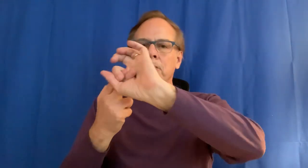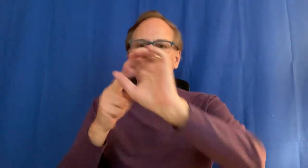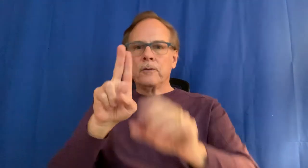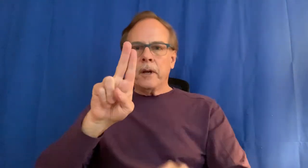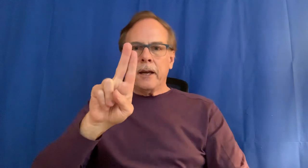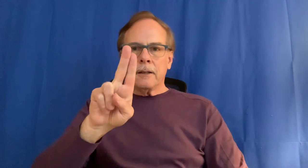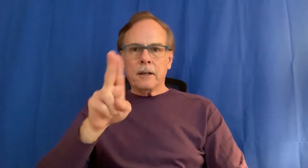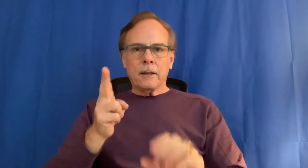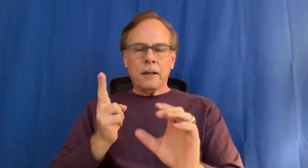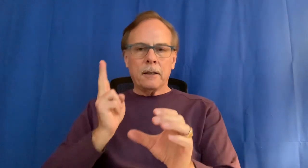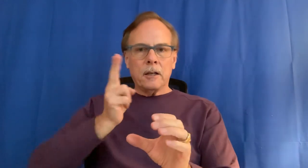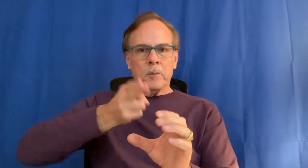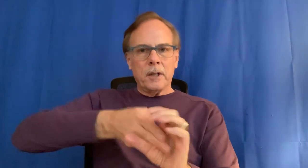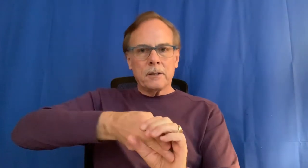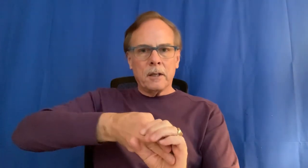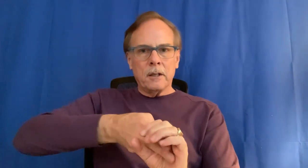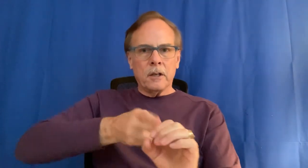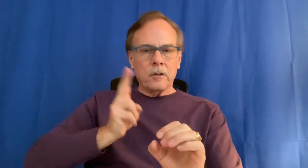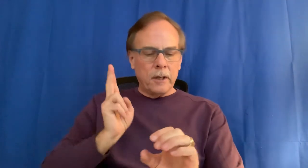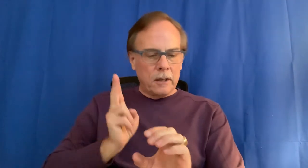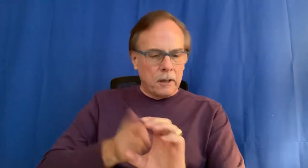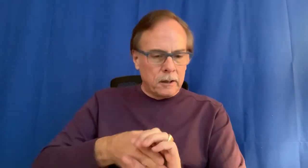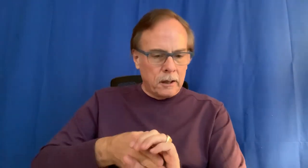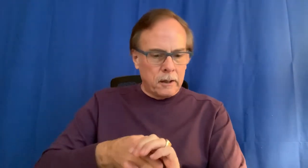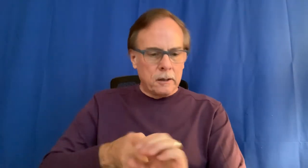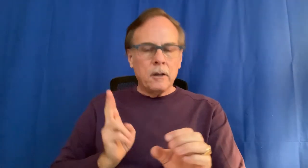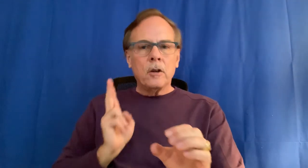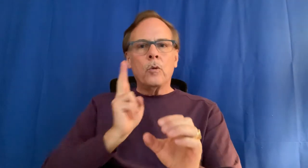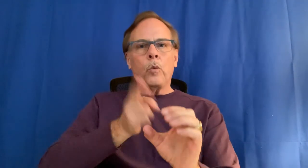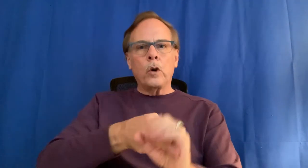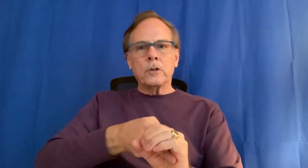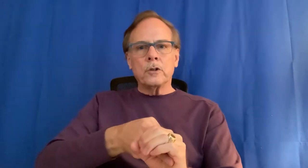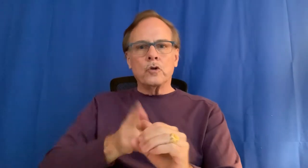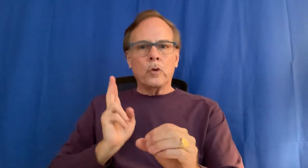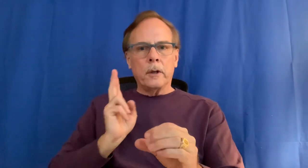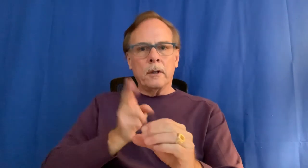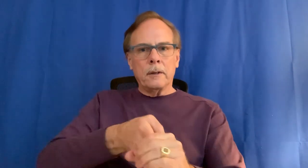your hand like that? Coming inside the other hand like that. Want to join.